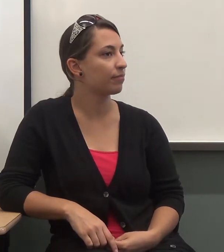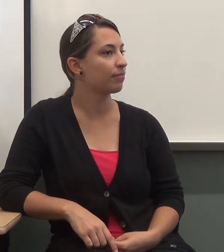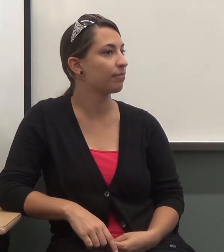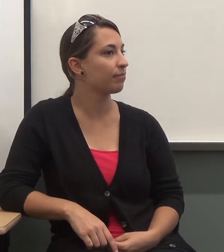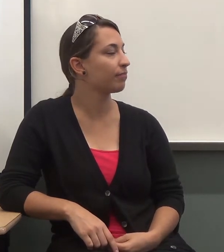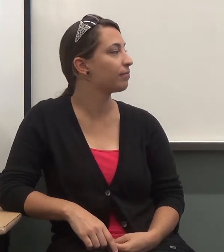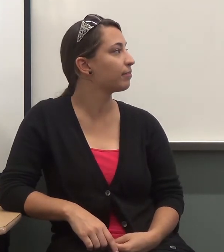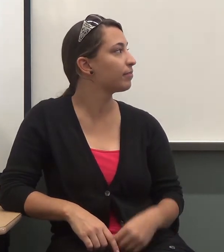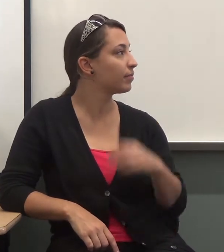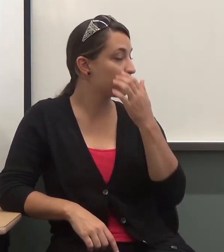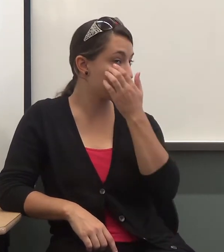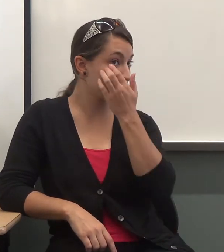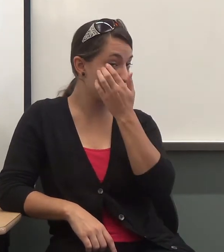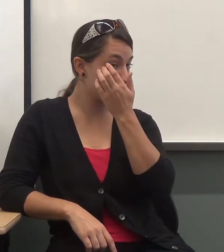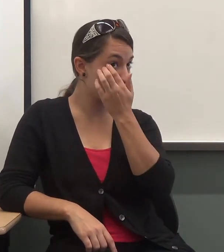Just gonna take a minute here.